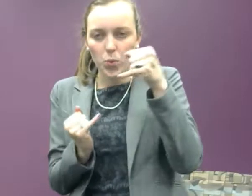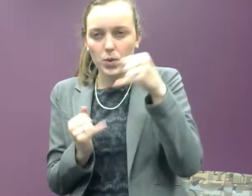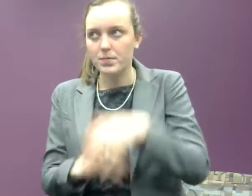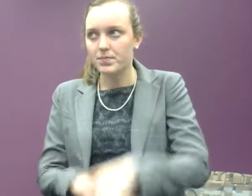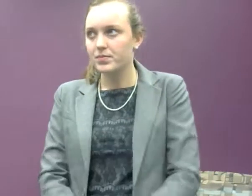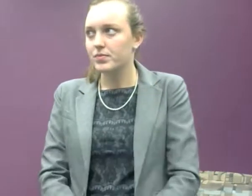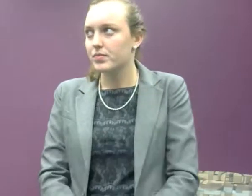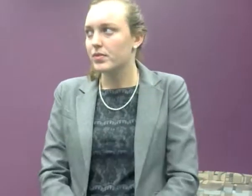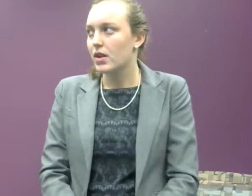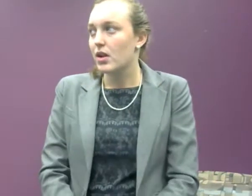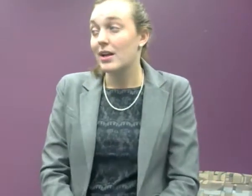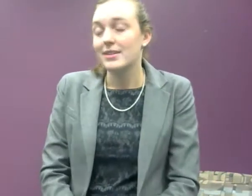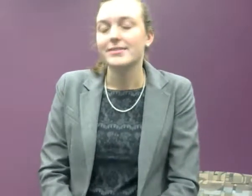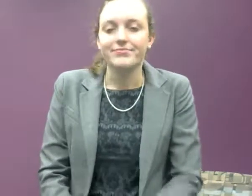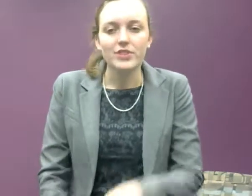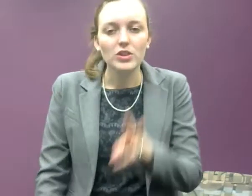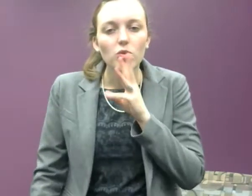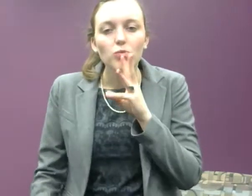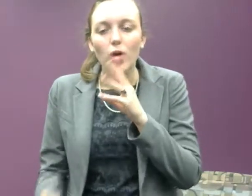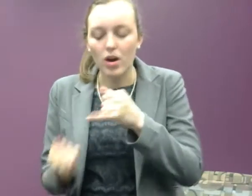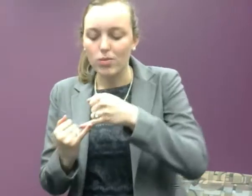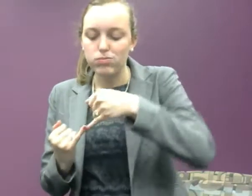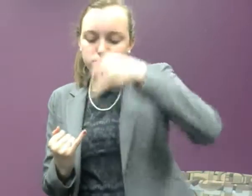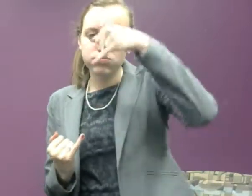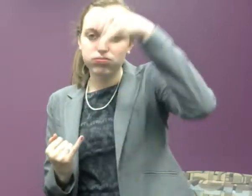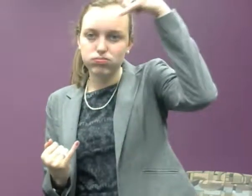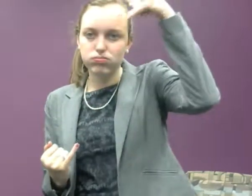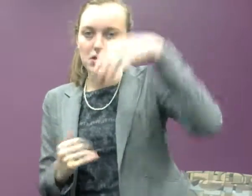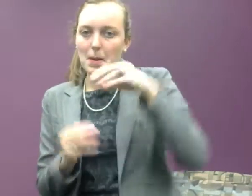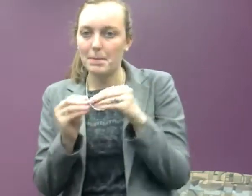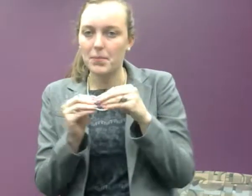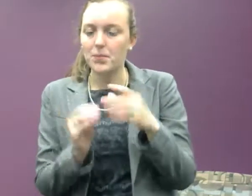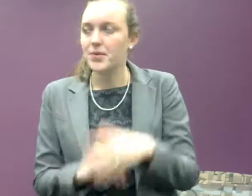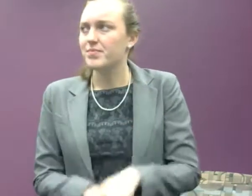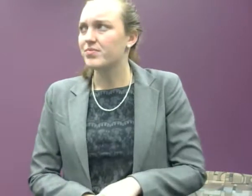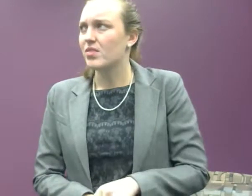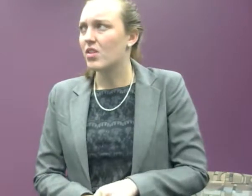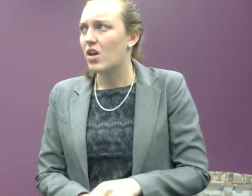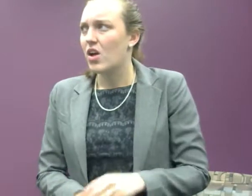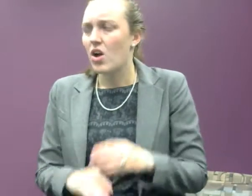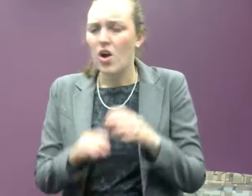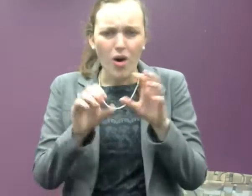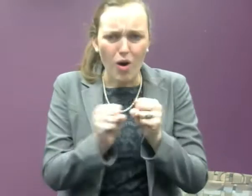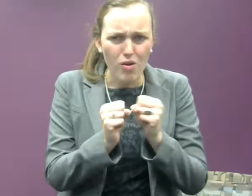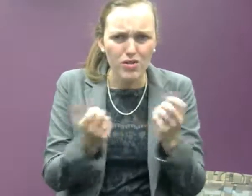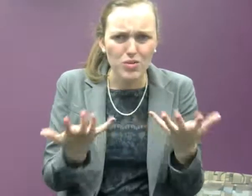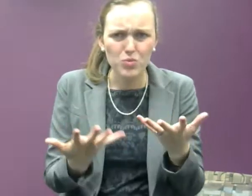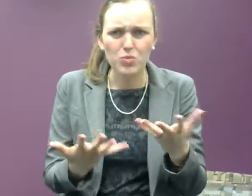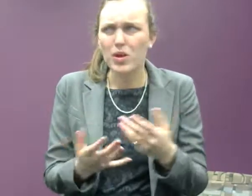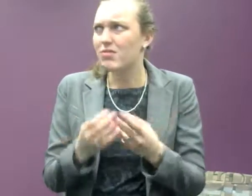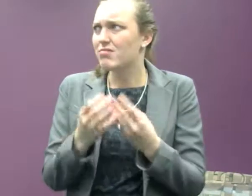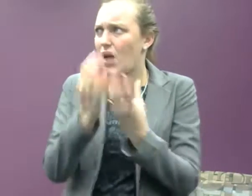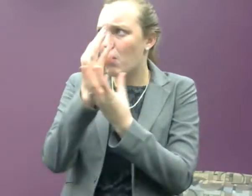or water all the way up to the top of the plant. Now what's holding it there? Why won't it come out? Oh, it just didn't come out. Why won't the rest of it come